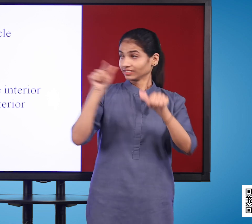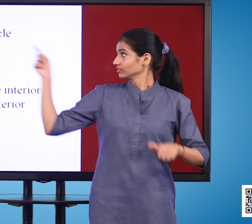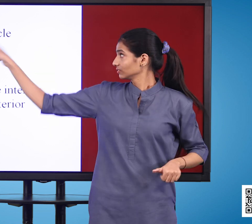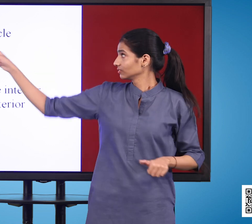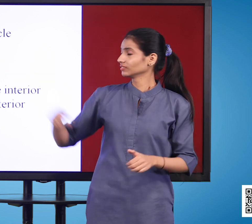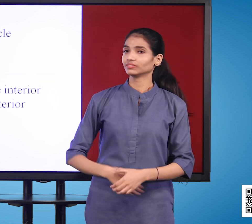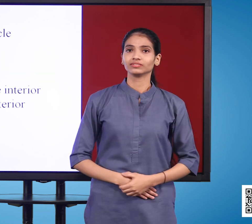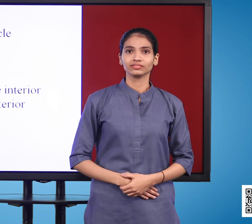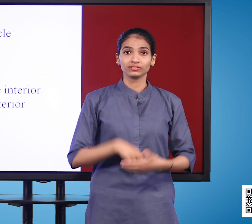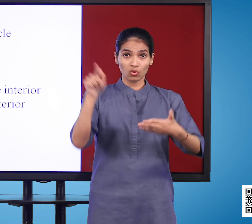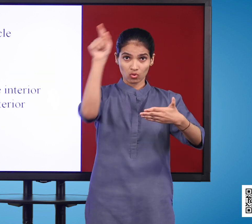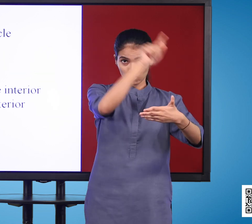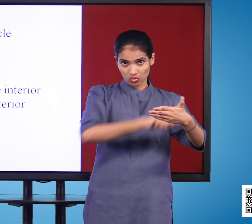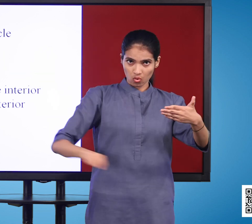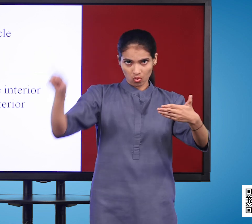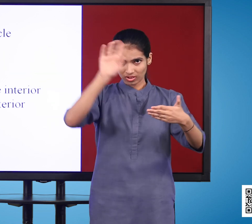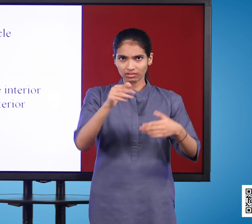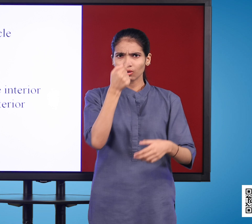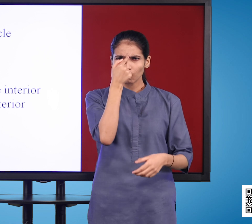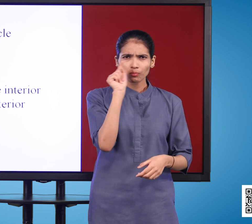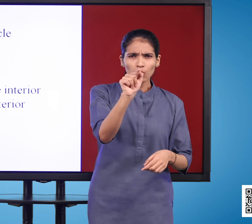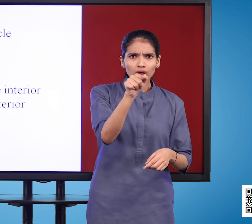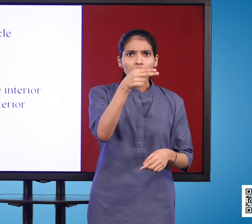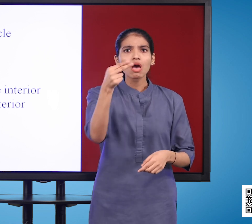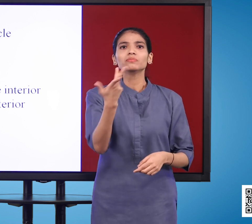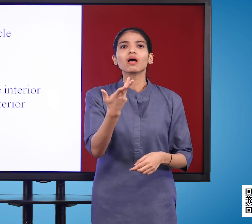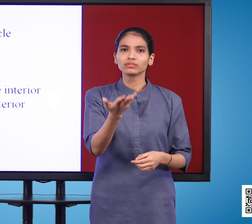A. The center of circle.